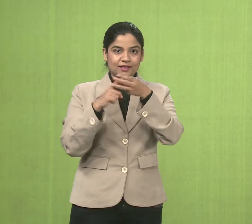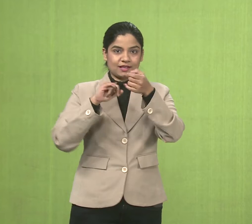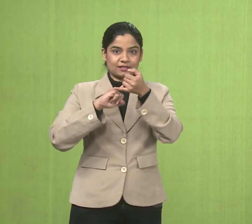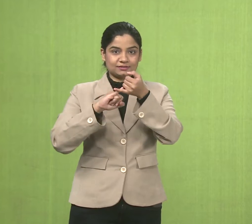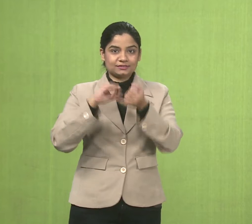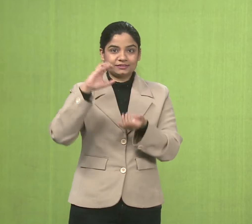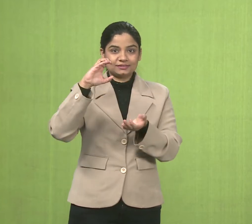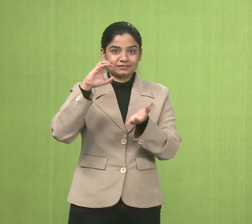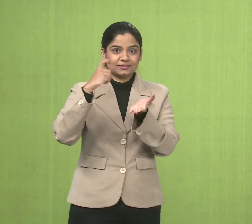Describe.